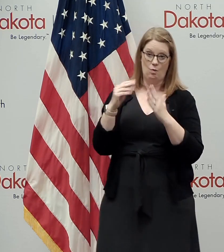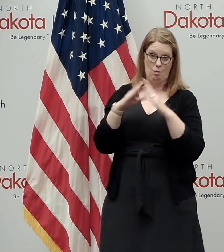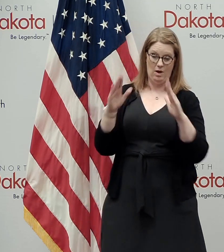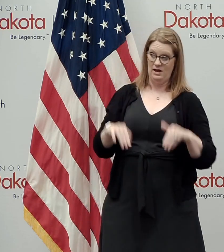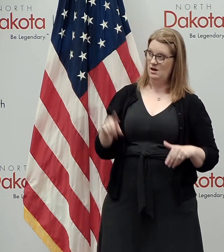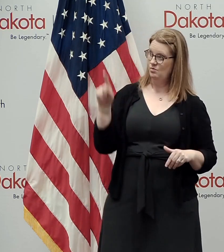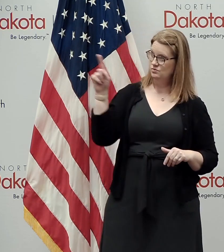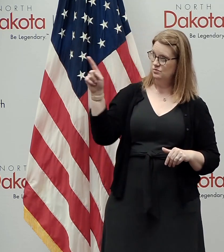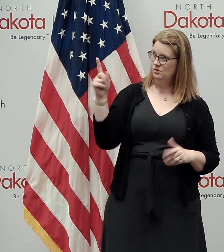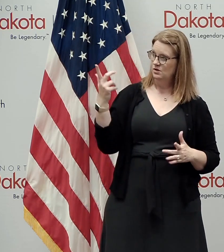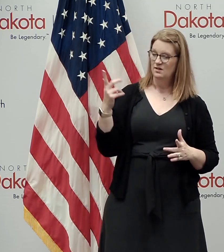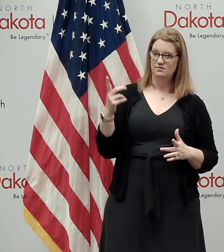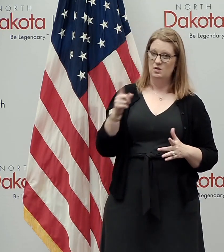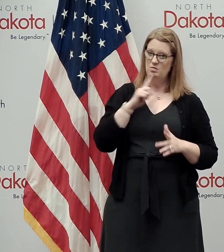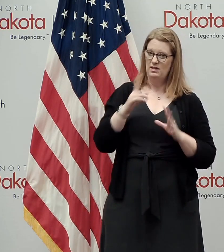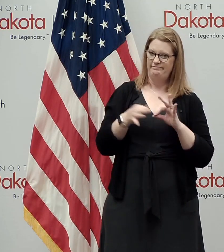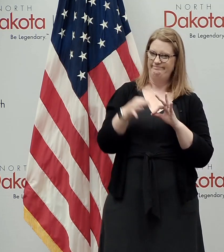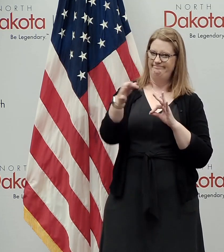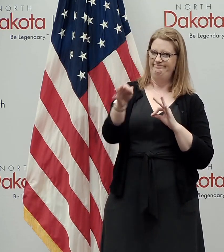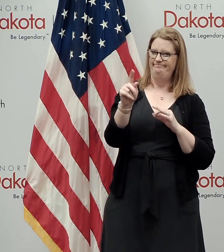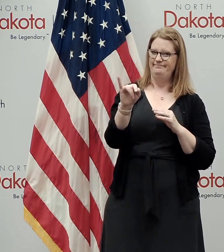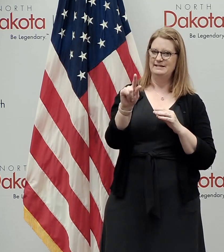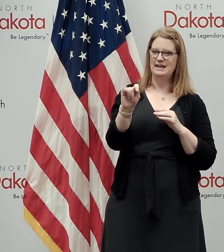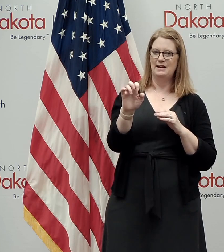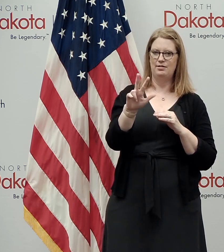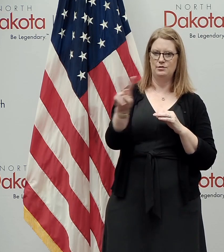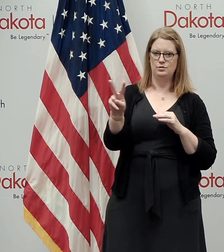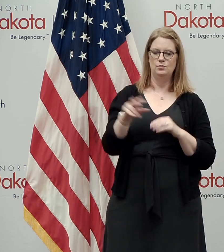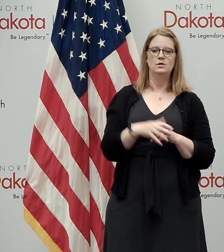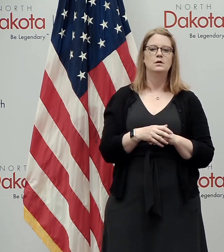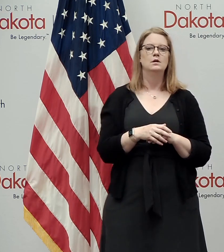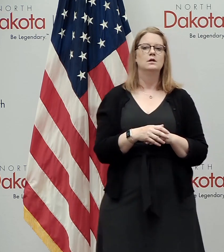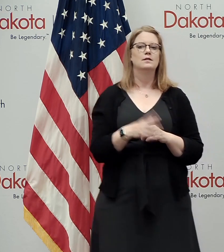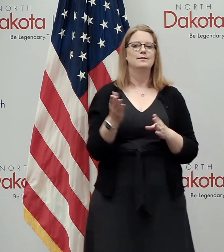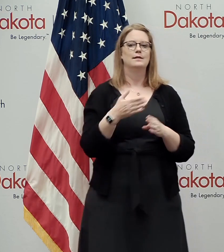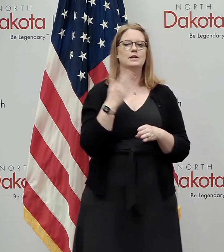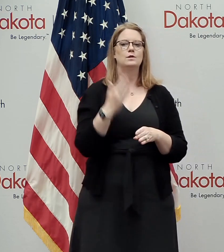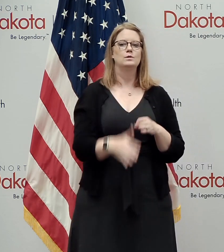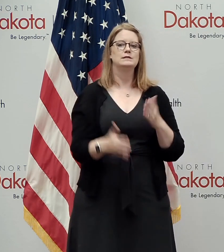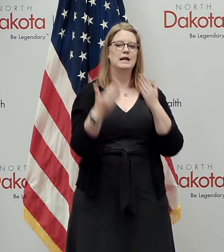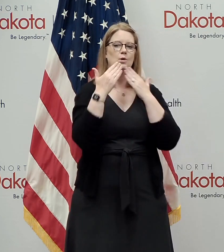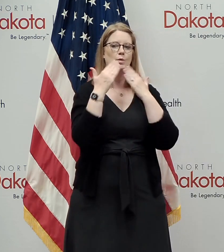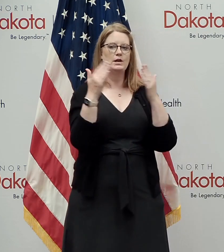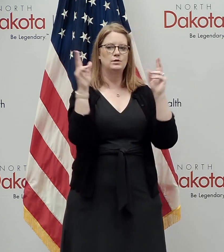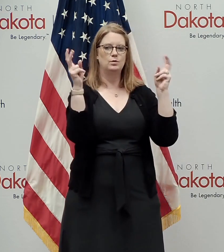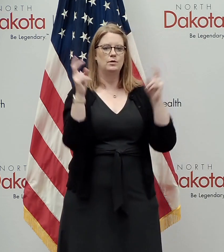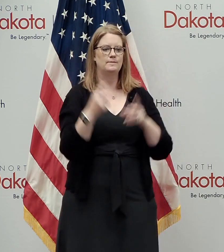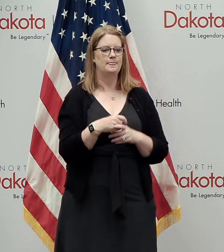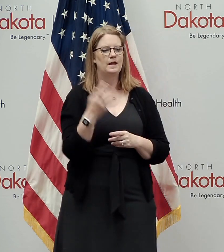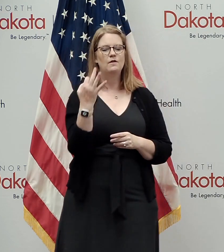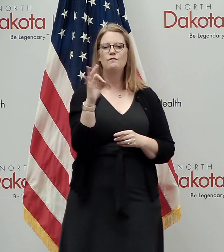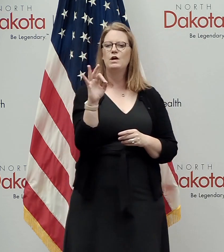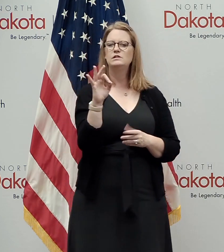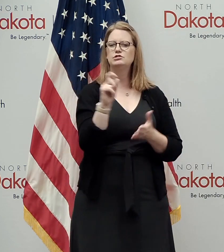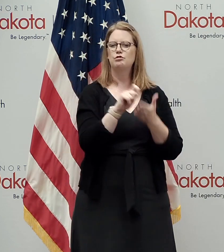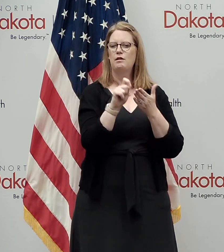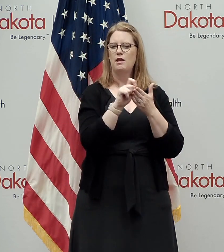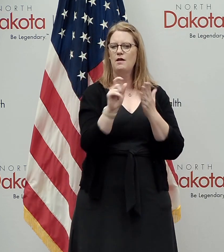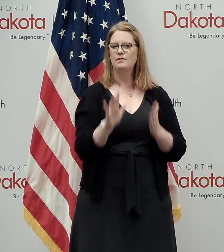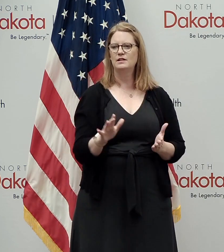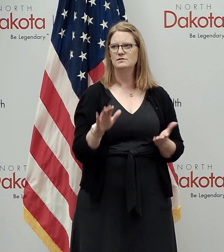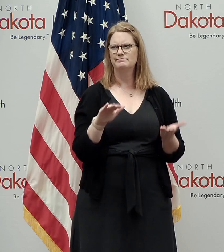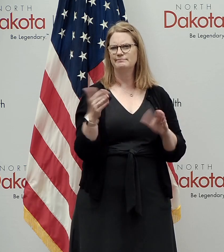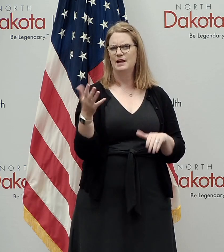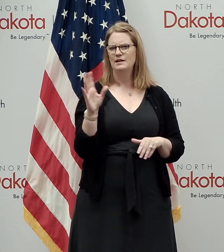the Title 32 through the end of December. The closing gratitude quote for today, French novelist who